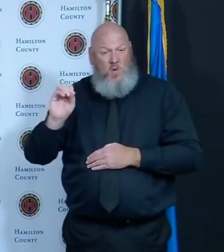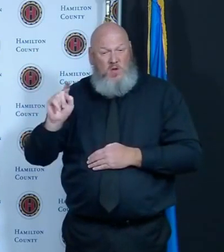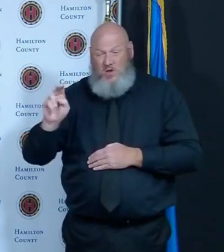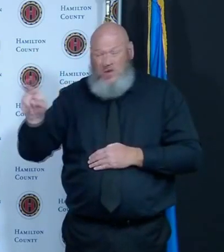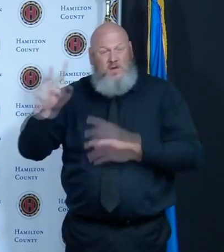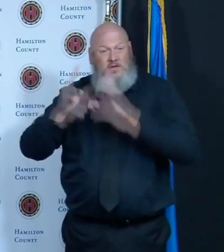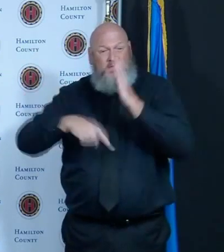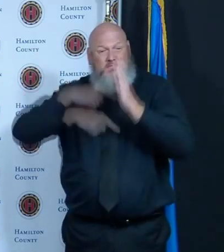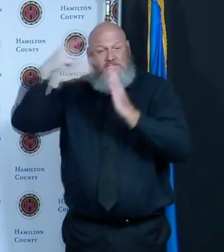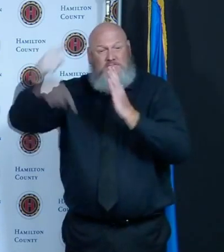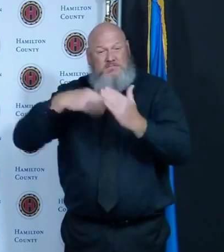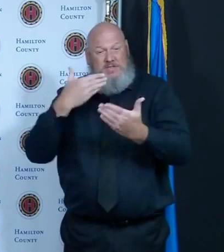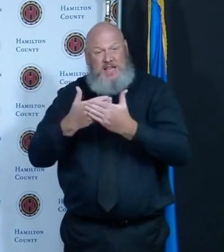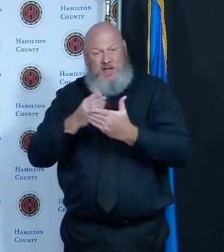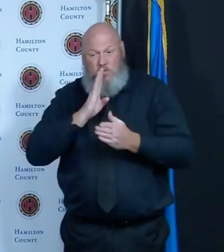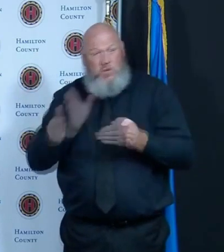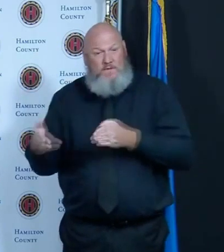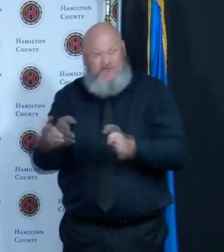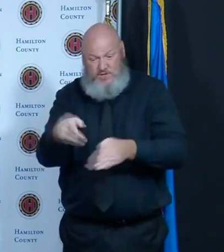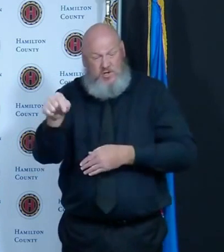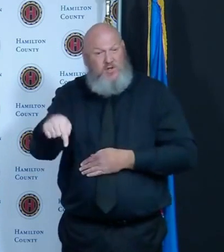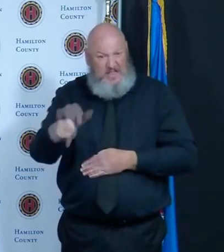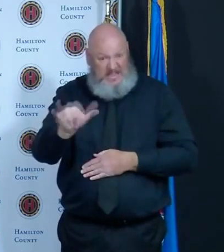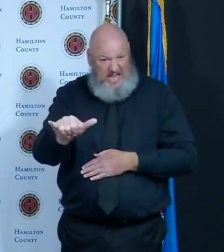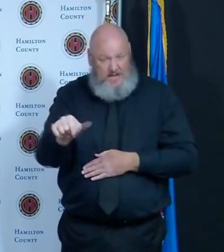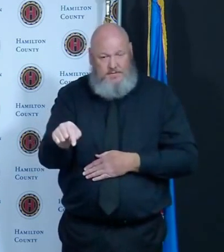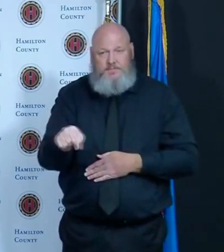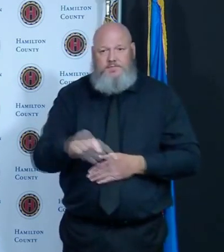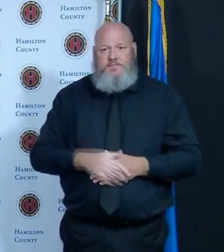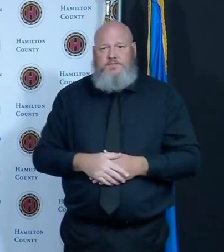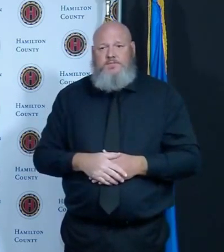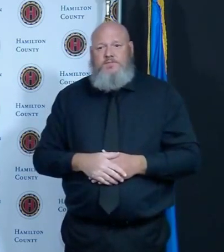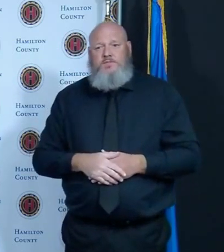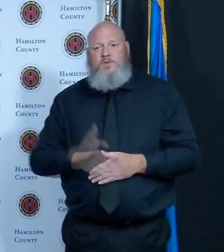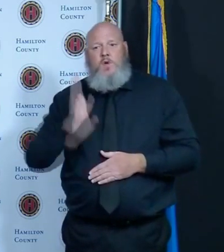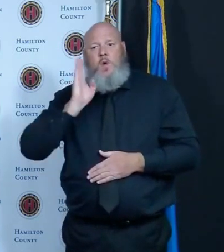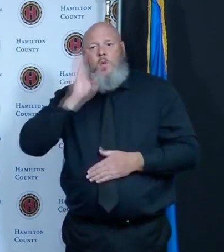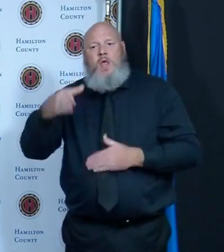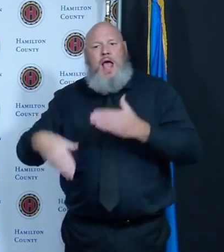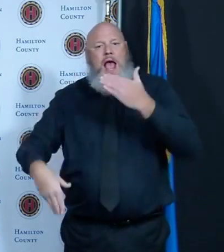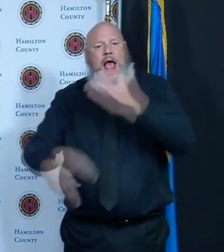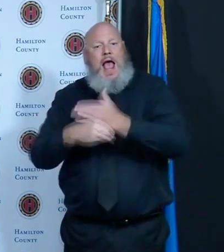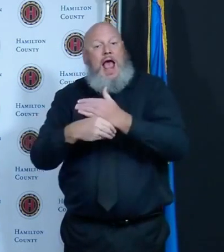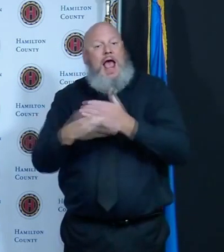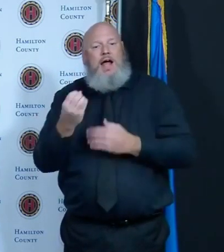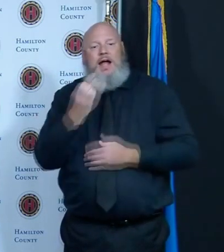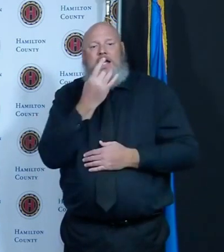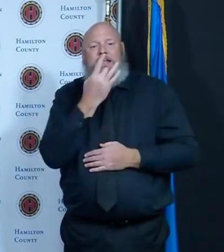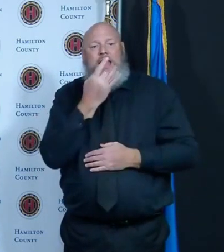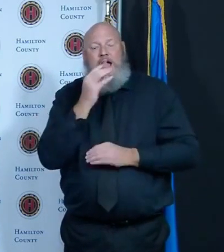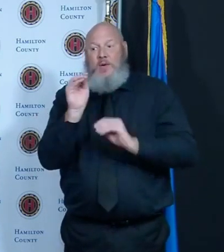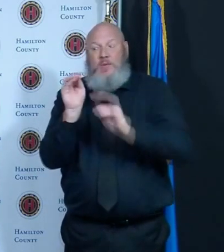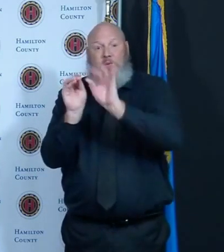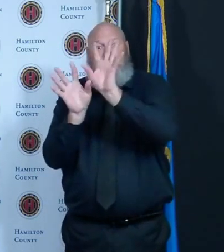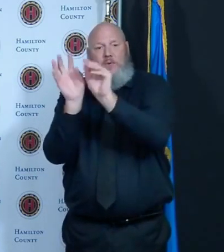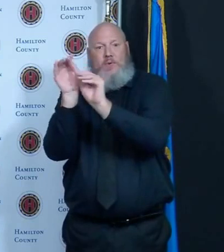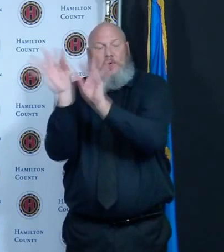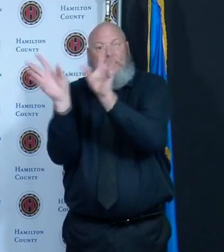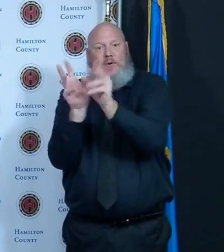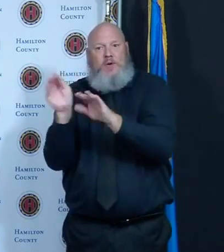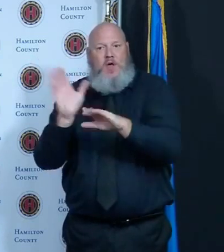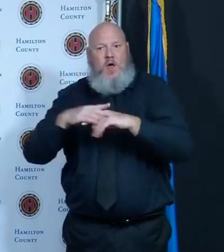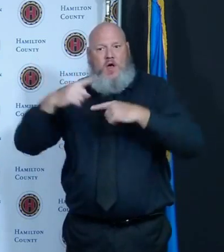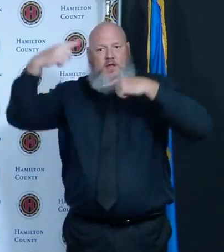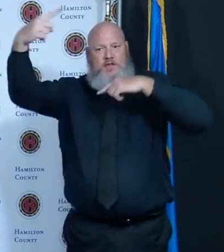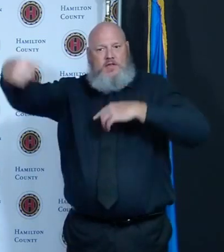installation. It'll be a great addition to our city, and it's being conceived by Brave Berlin from Blink